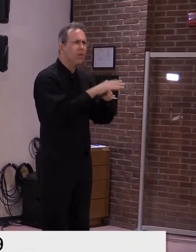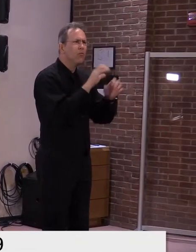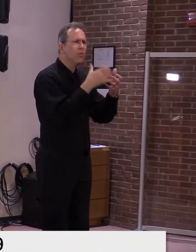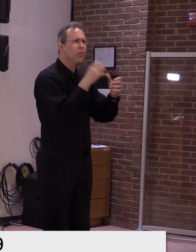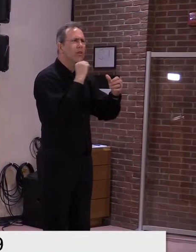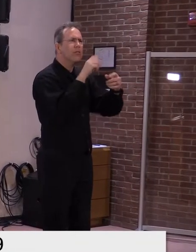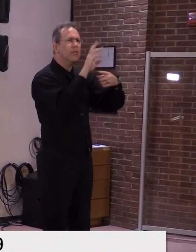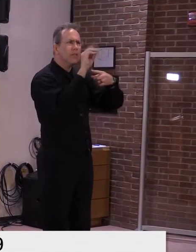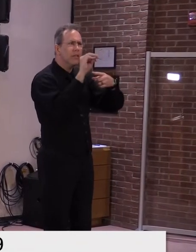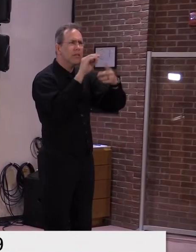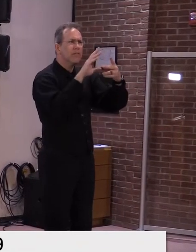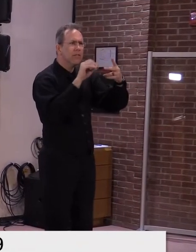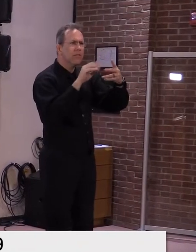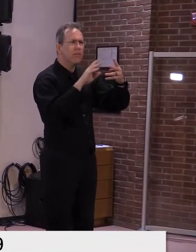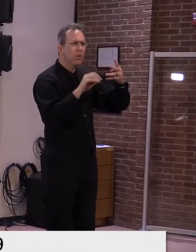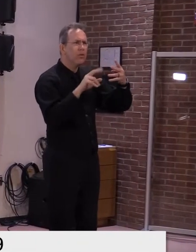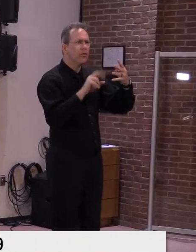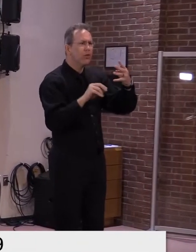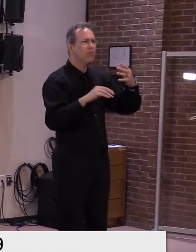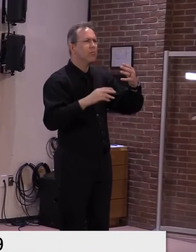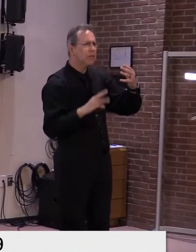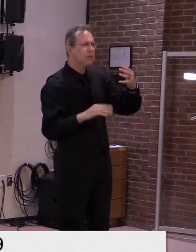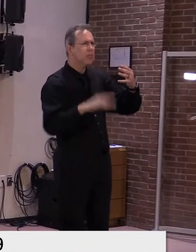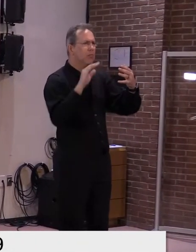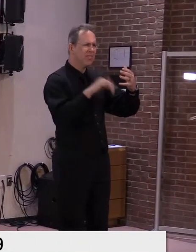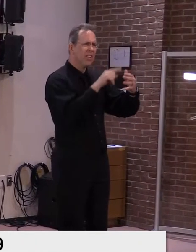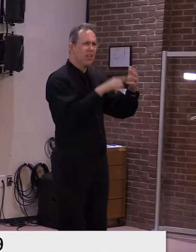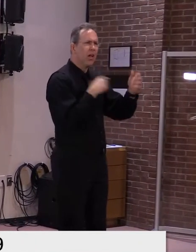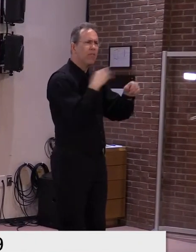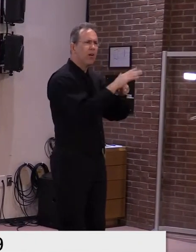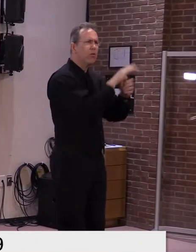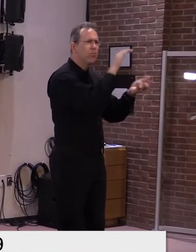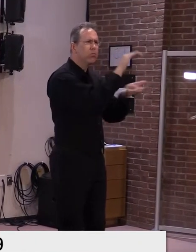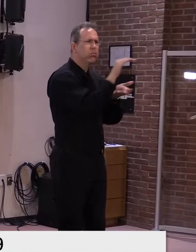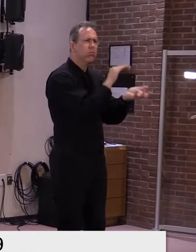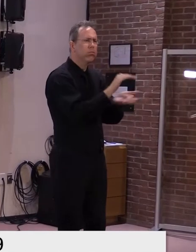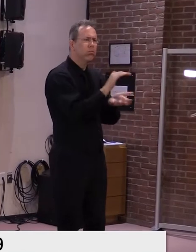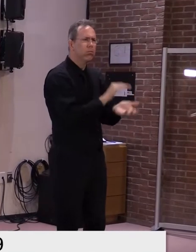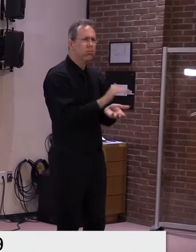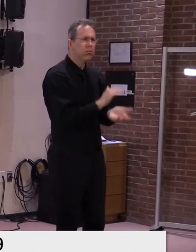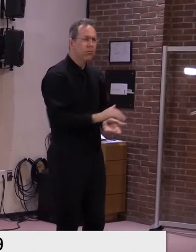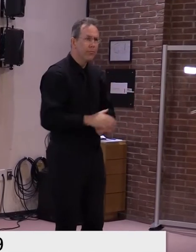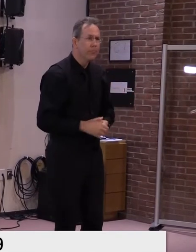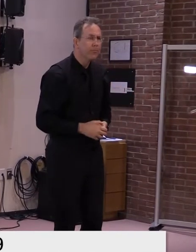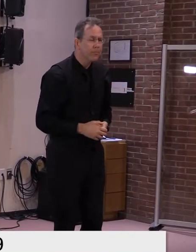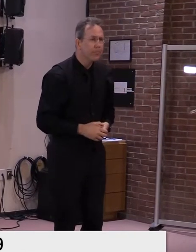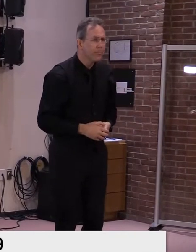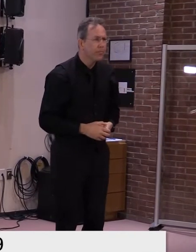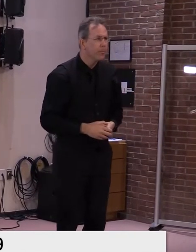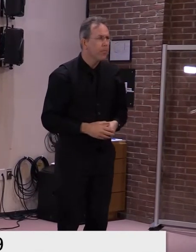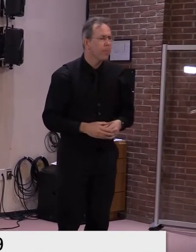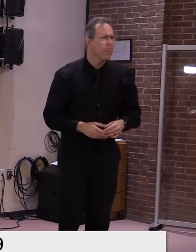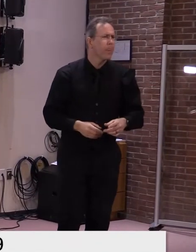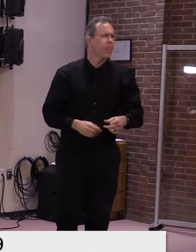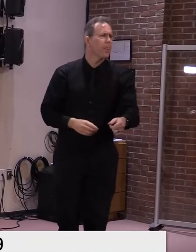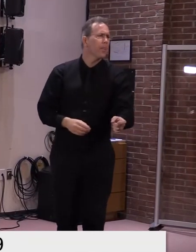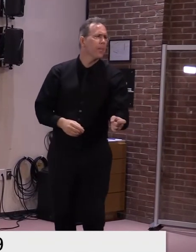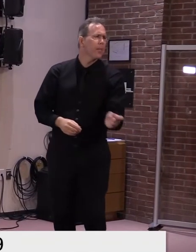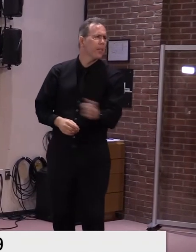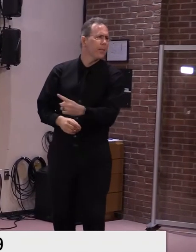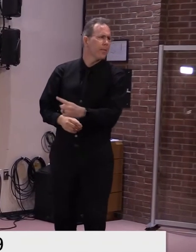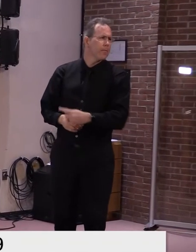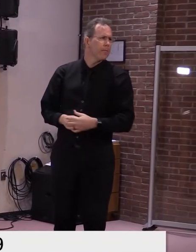Okay, thank you very much. And if you want to have somebody from your office email me, I'll share the information about the woman going to Island Pond.